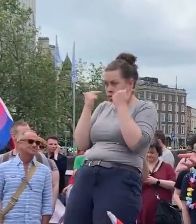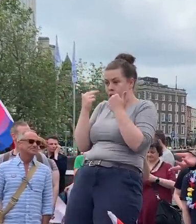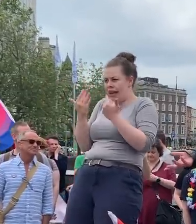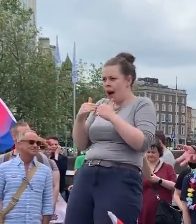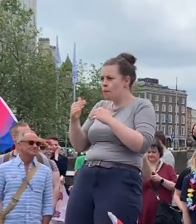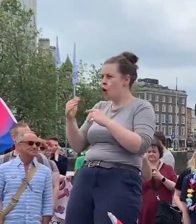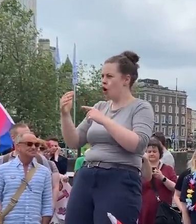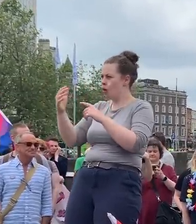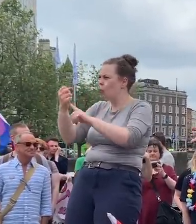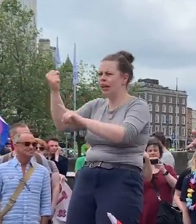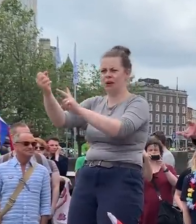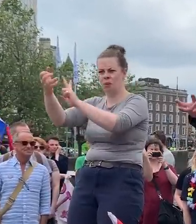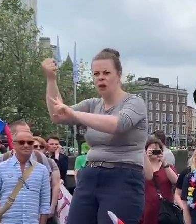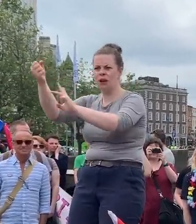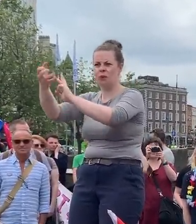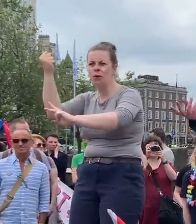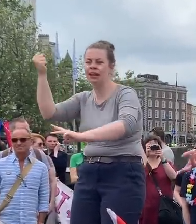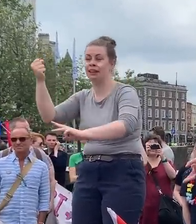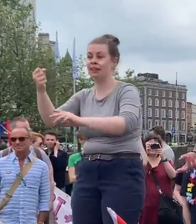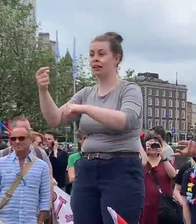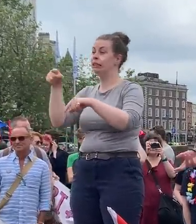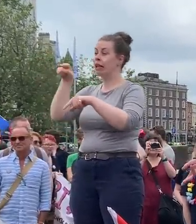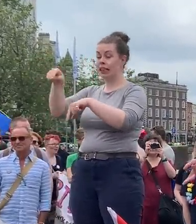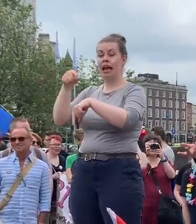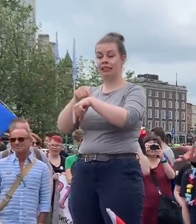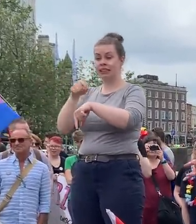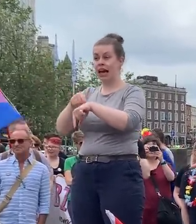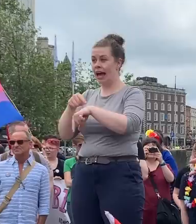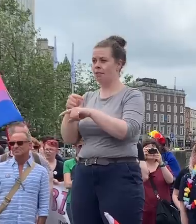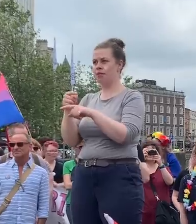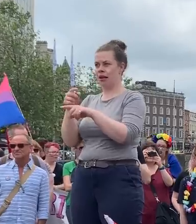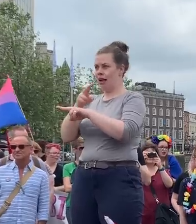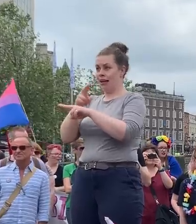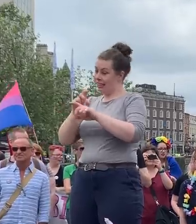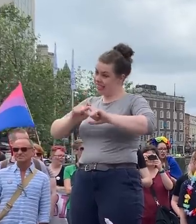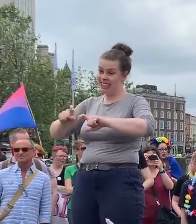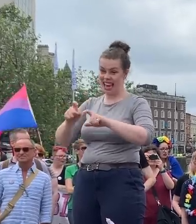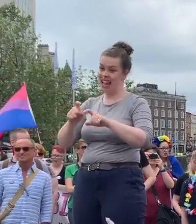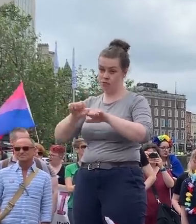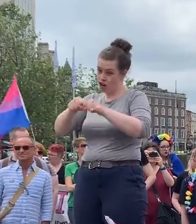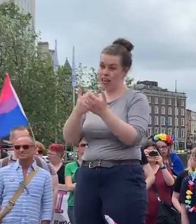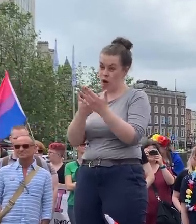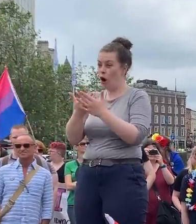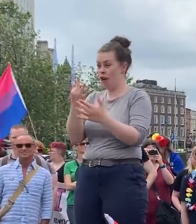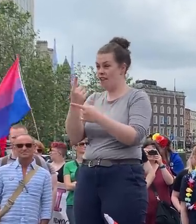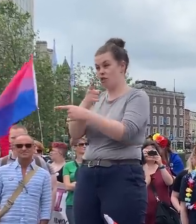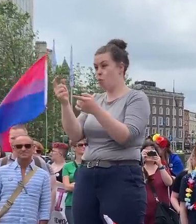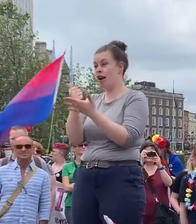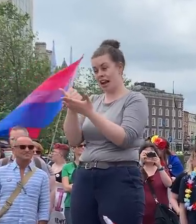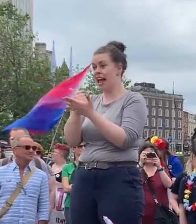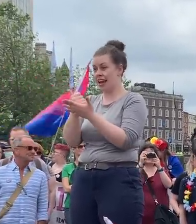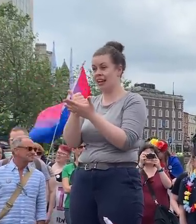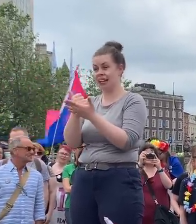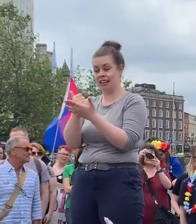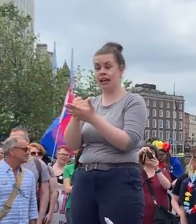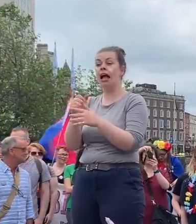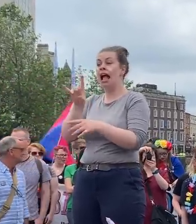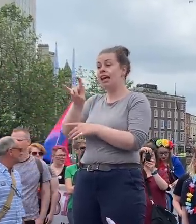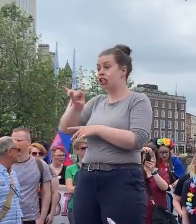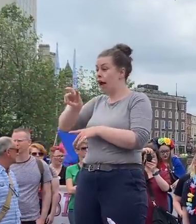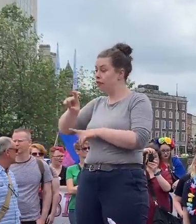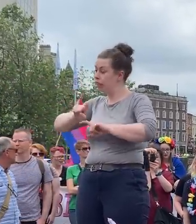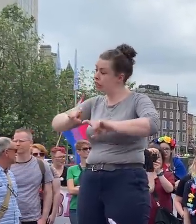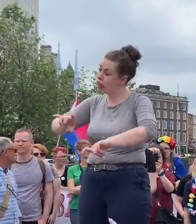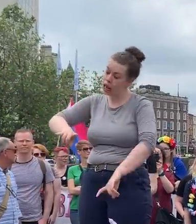instead of losing them. Decriminalisation was still 2 years in the future. The attrition rate from HIV was